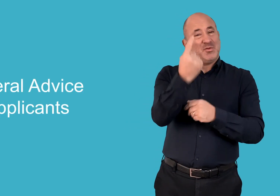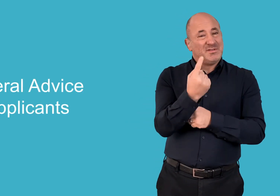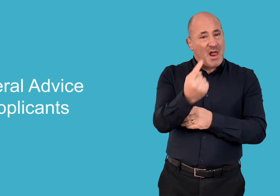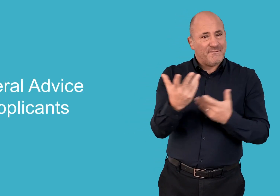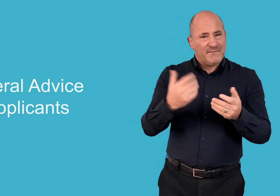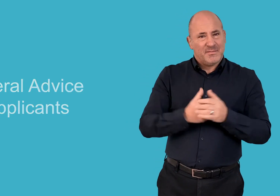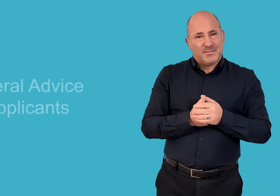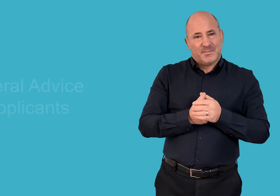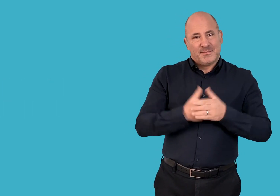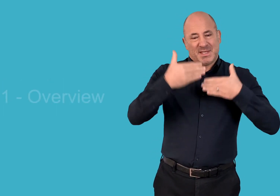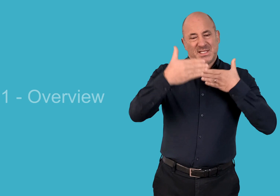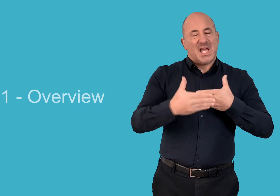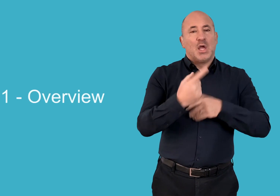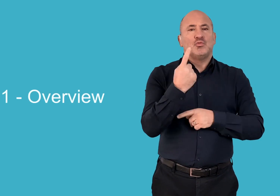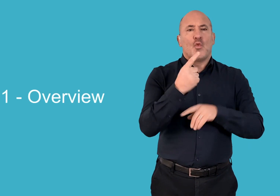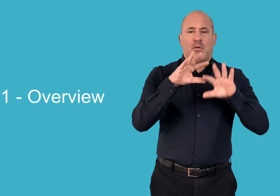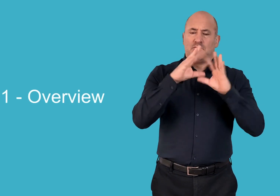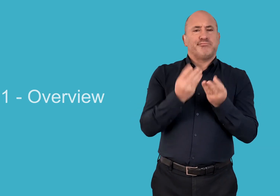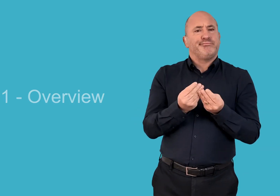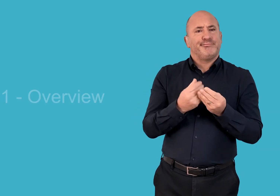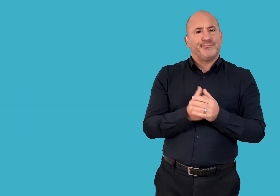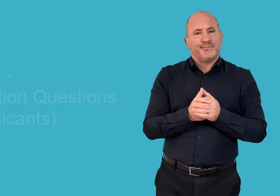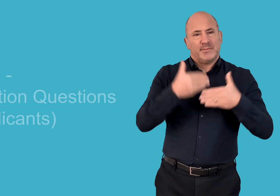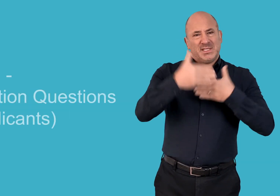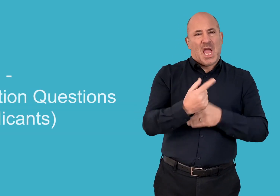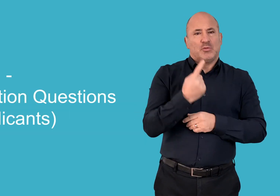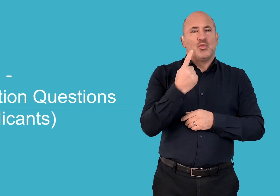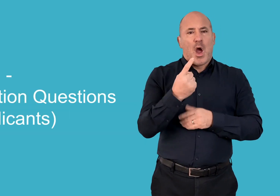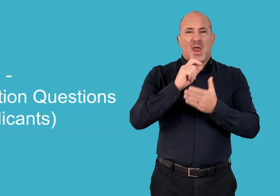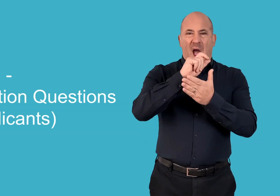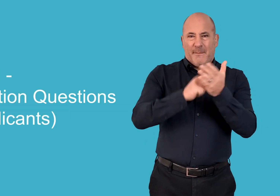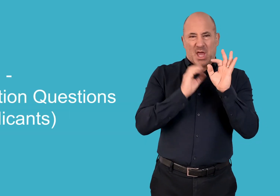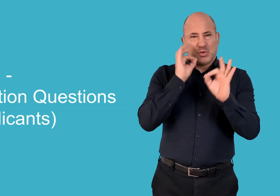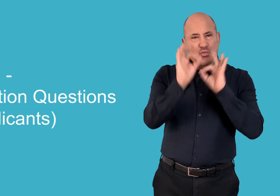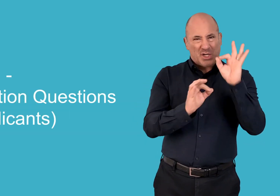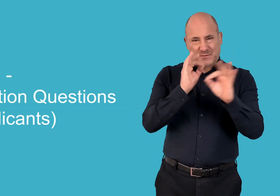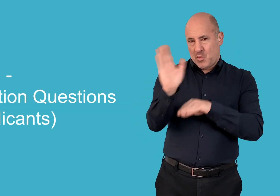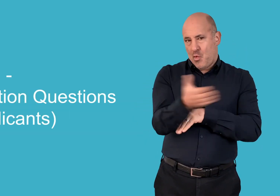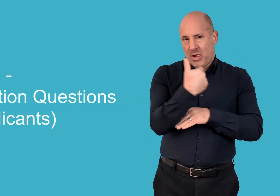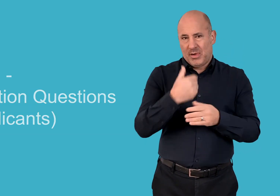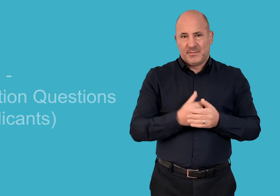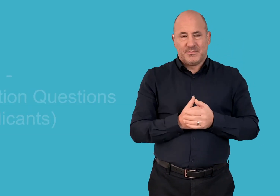General advice for applicants. Stage 1 Overview. Stage 1 Application questions all